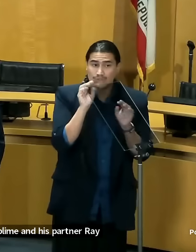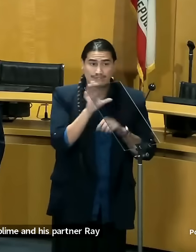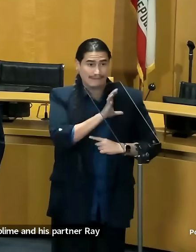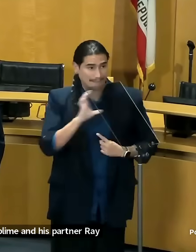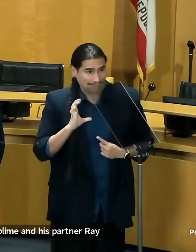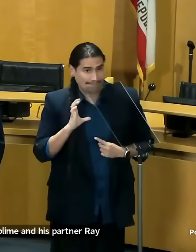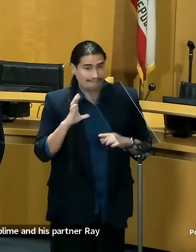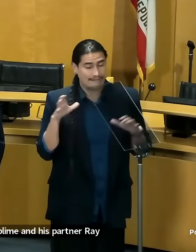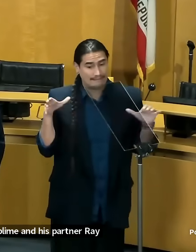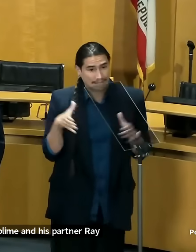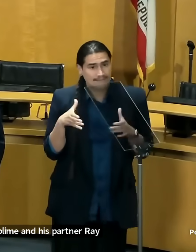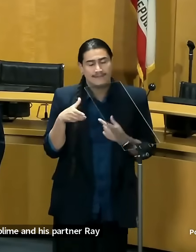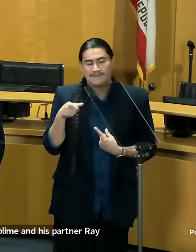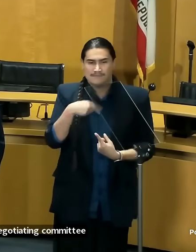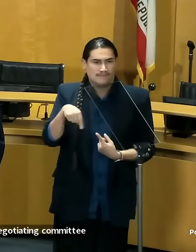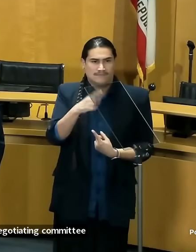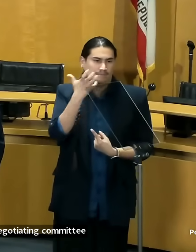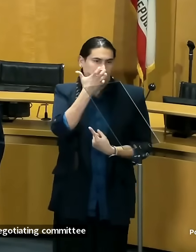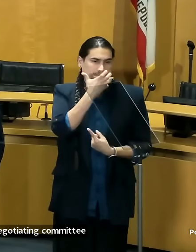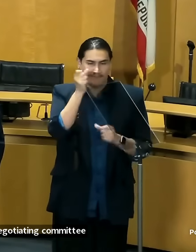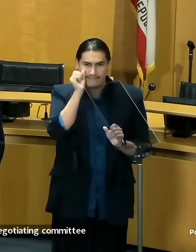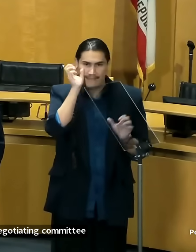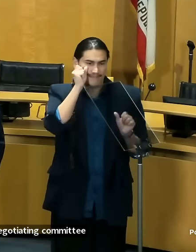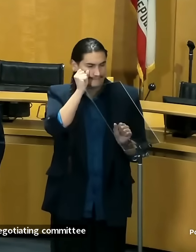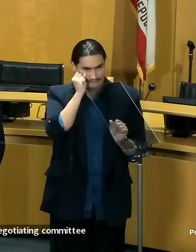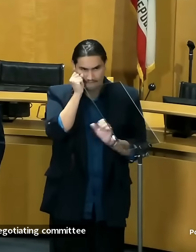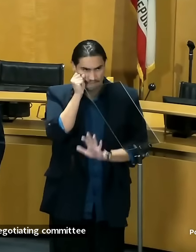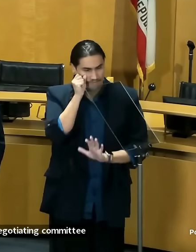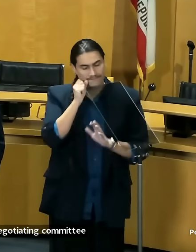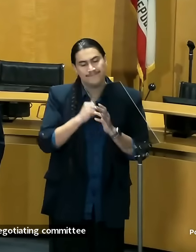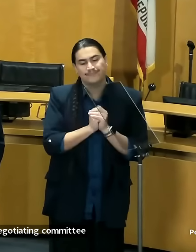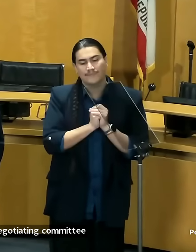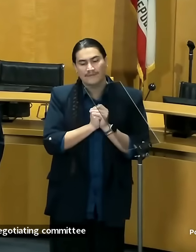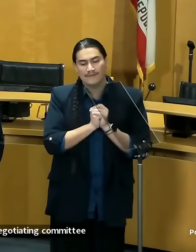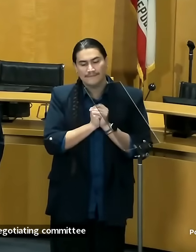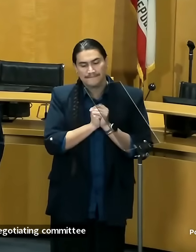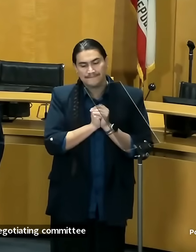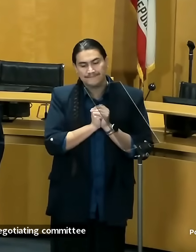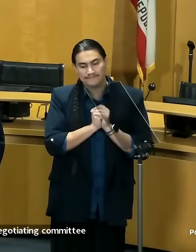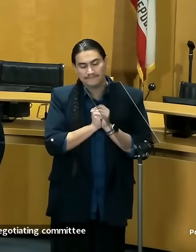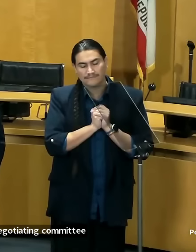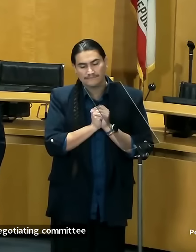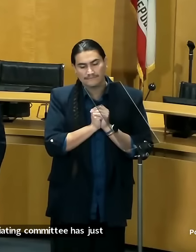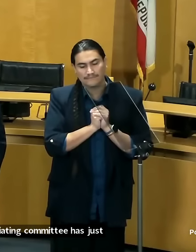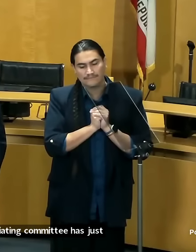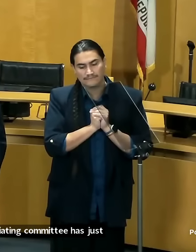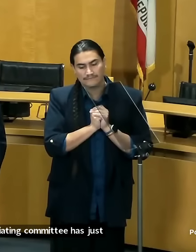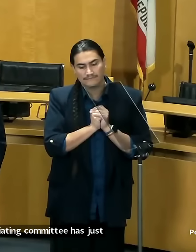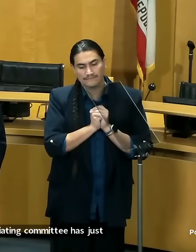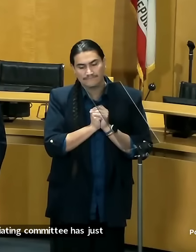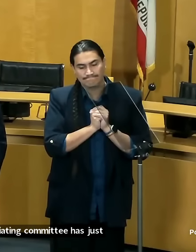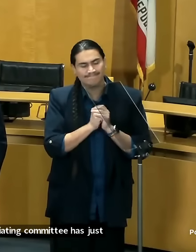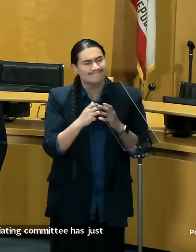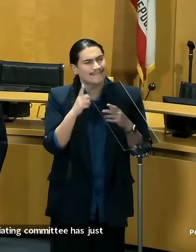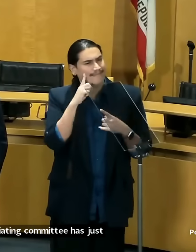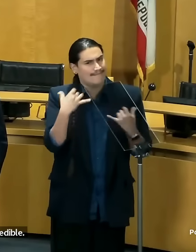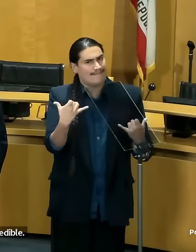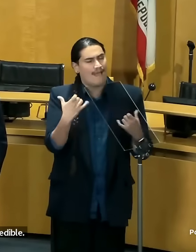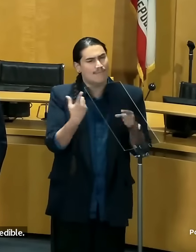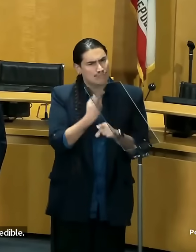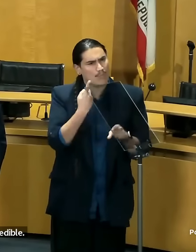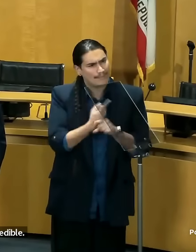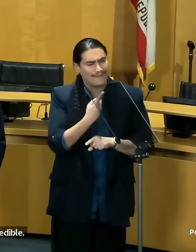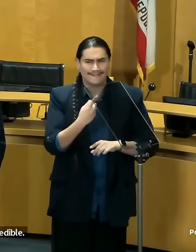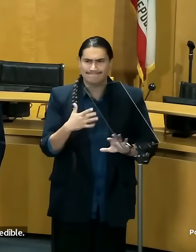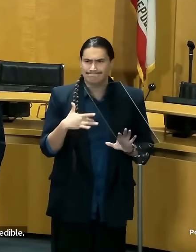committee has just been incredible. I feel like it's very appropriate that we are